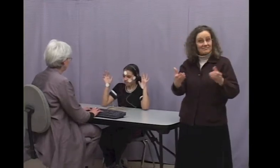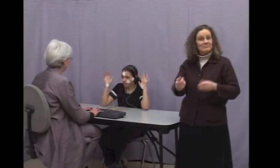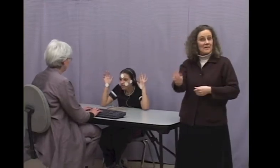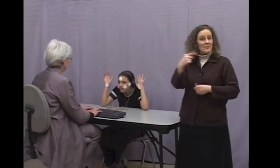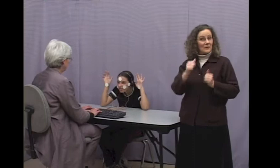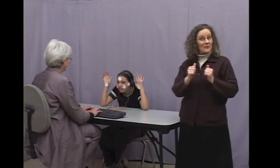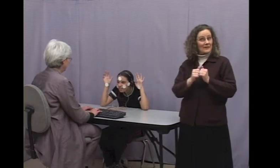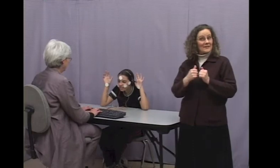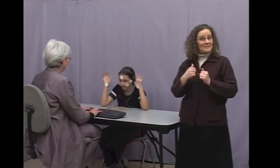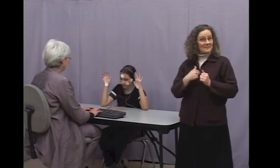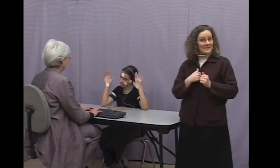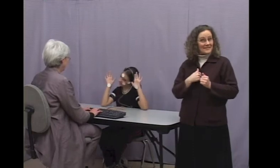now.